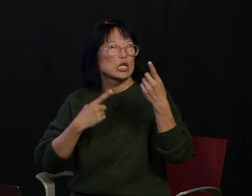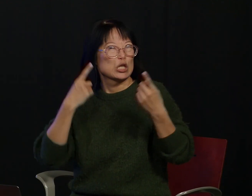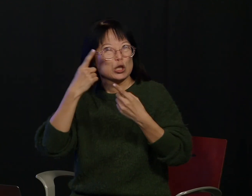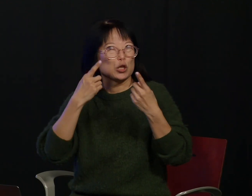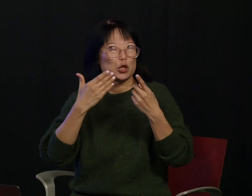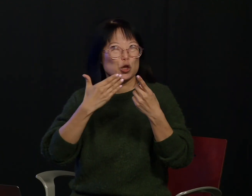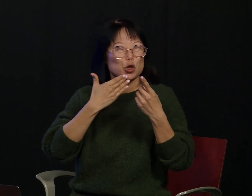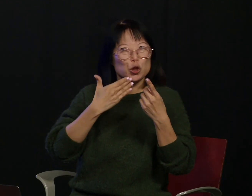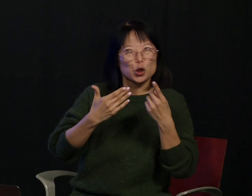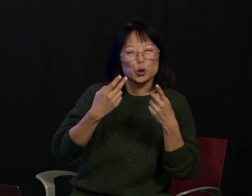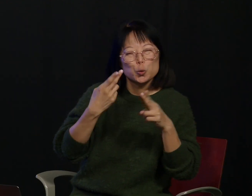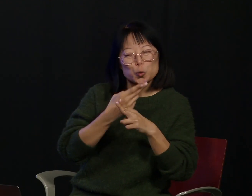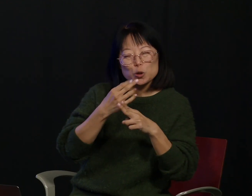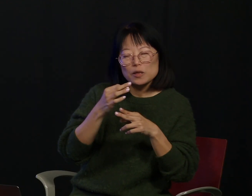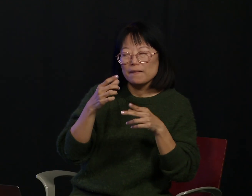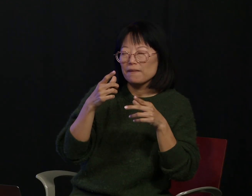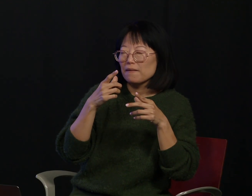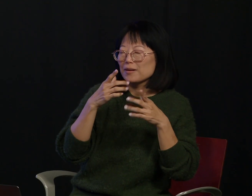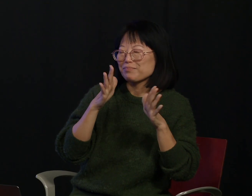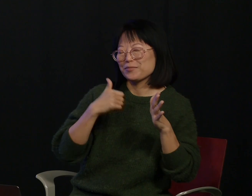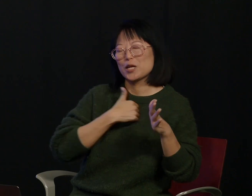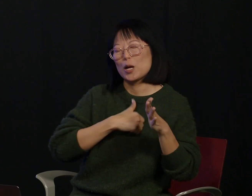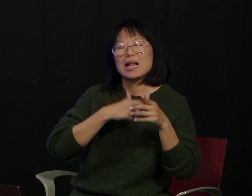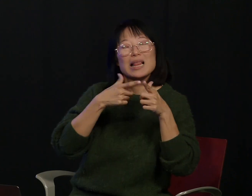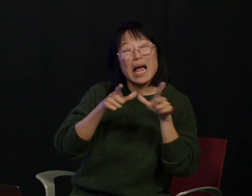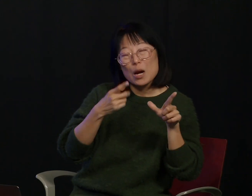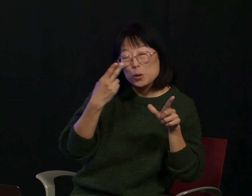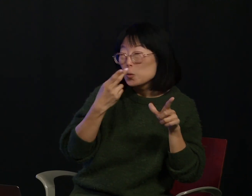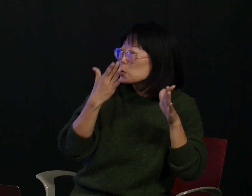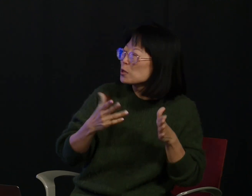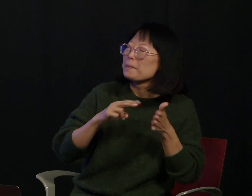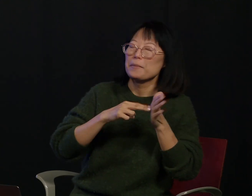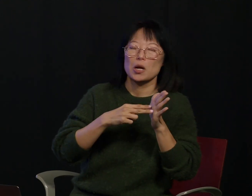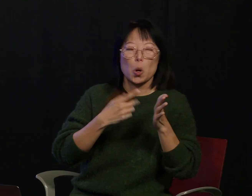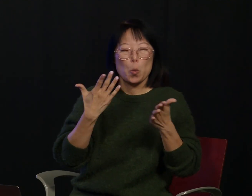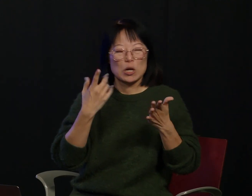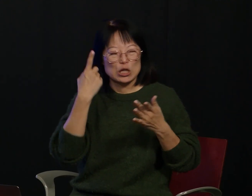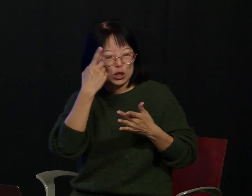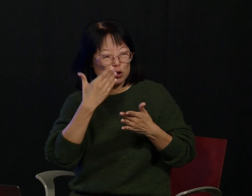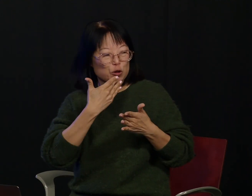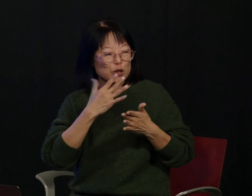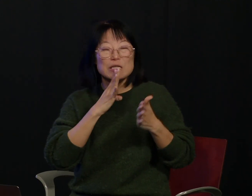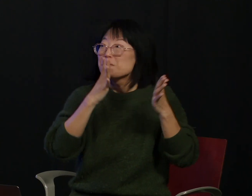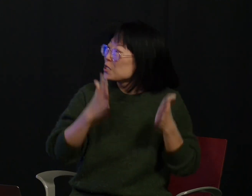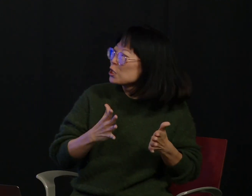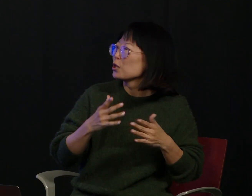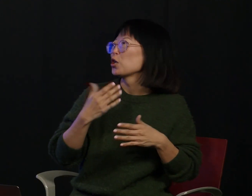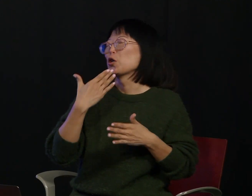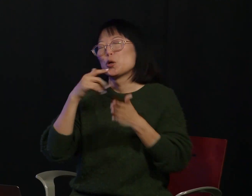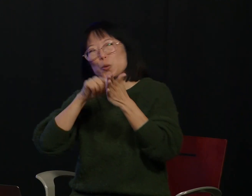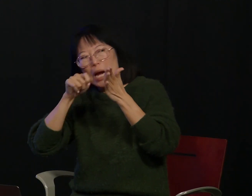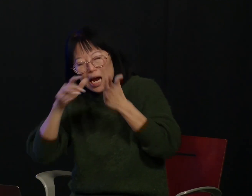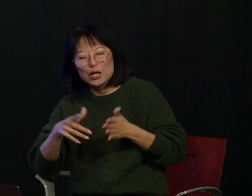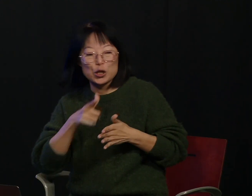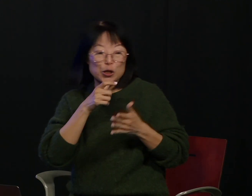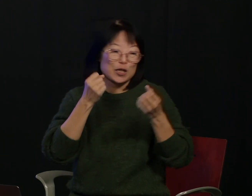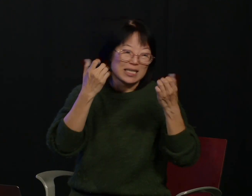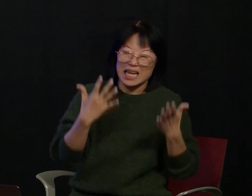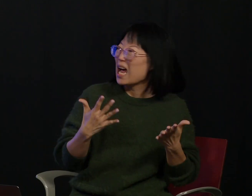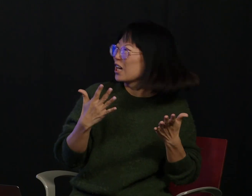what we consider good use, or rather language users, what they consider good speakers, good writers, good